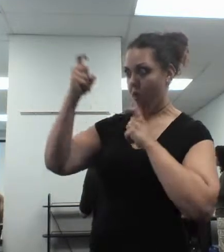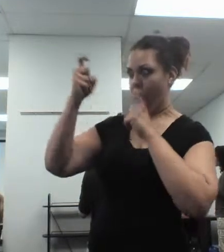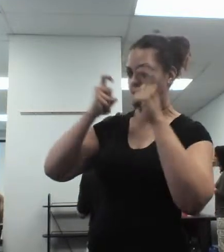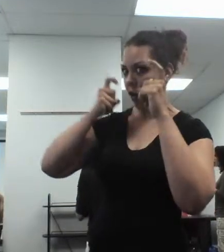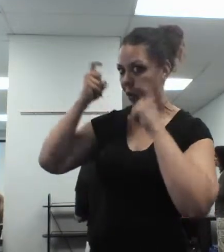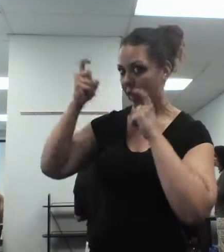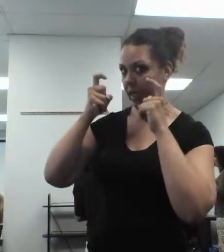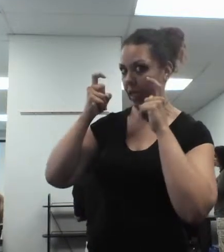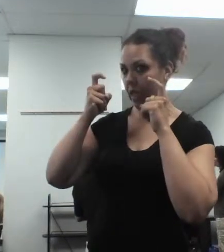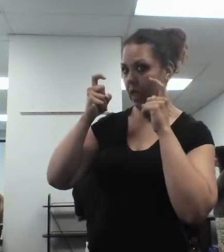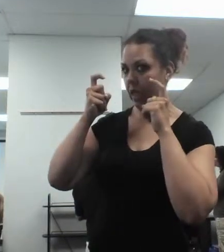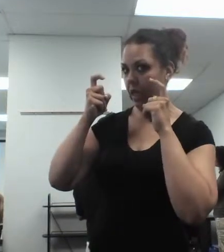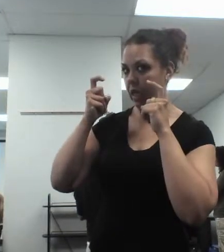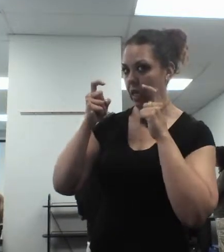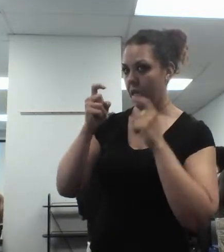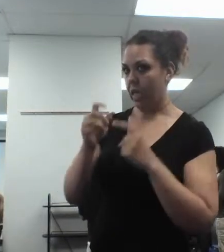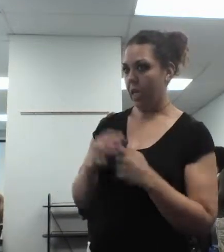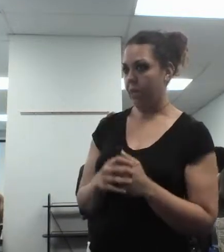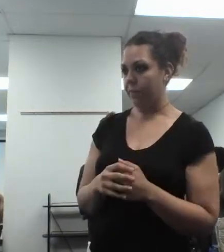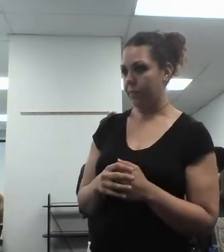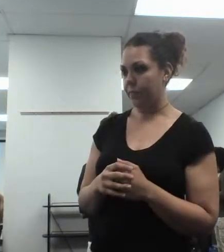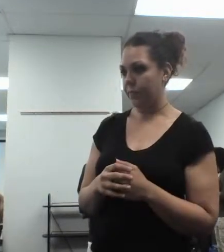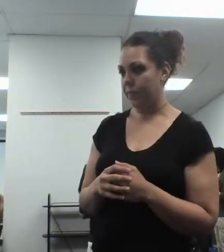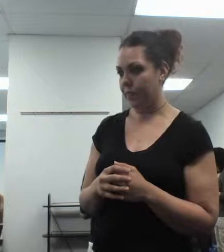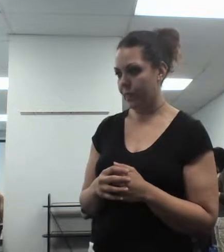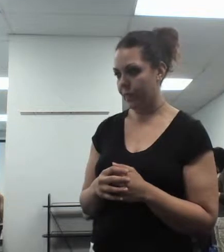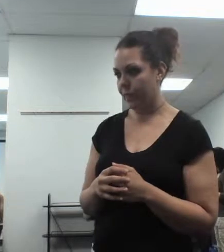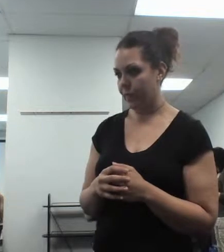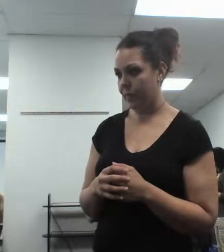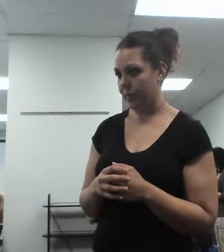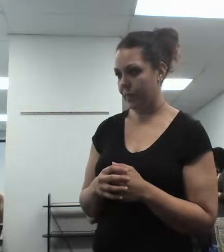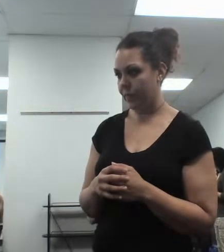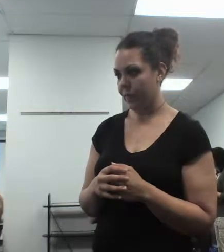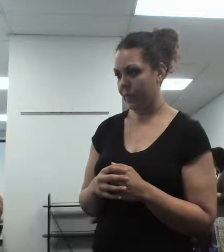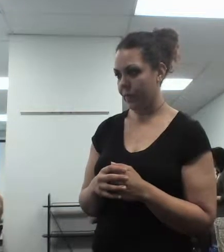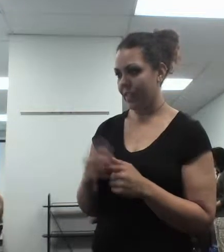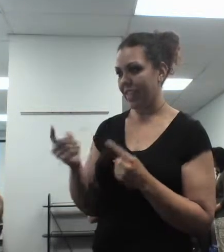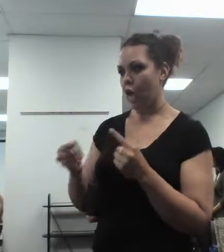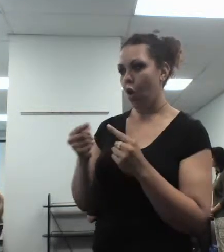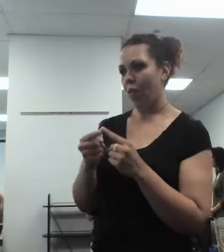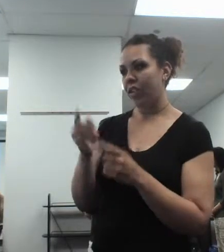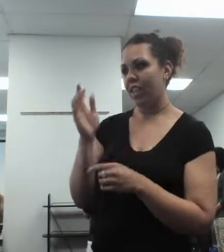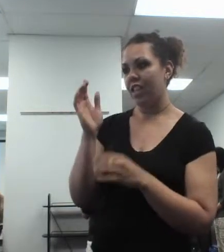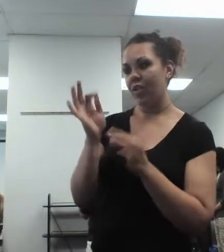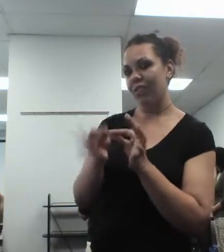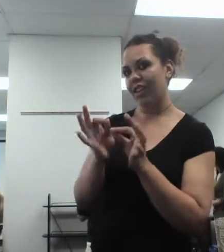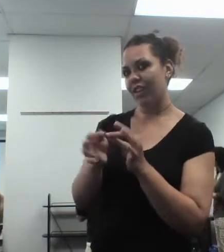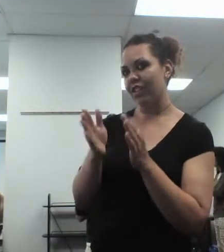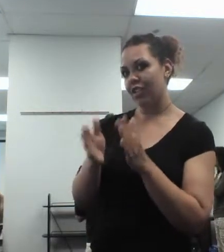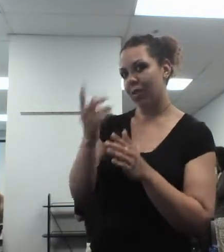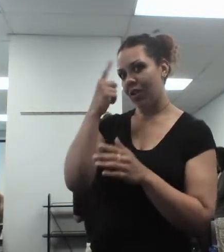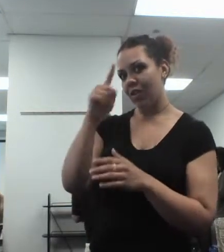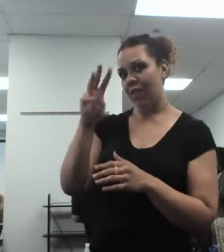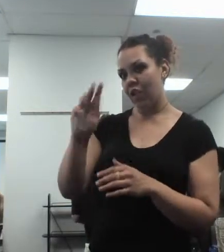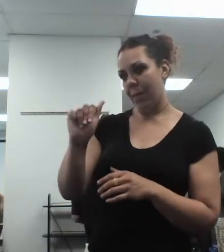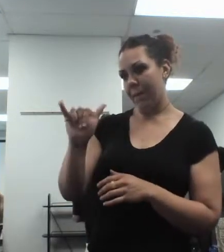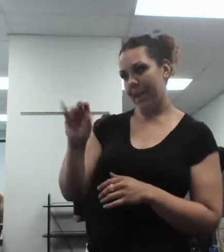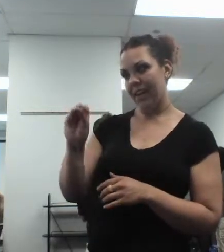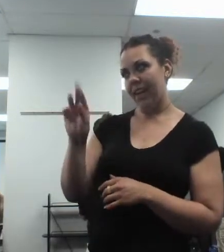Sandy, when Hurricane Sandy, when there was an interpreter for the mayor in New York, and there was a whole thing, and it was just like